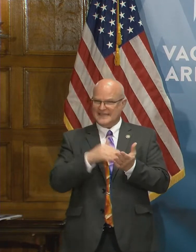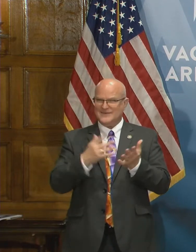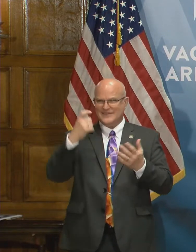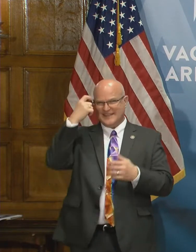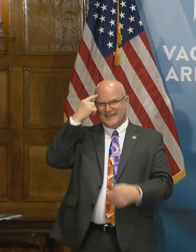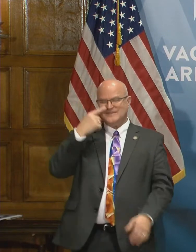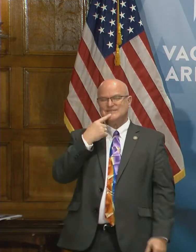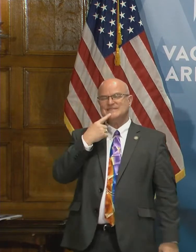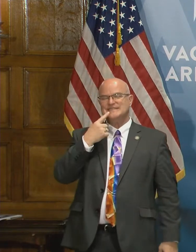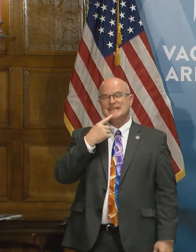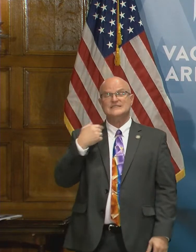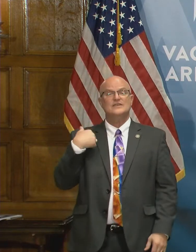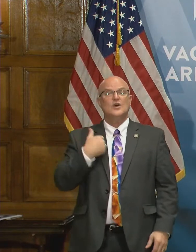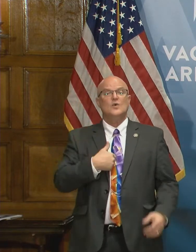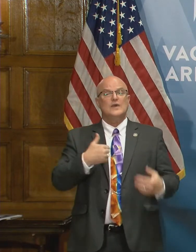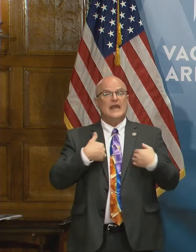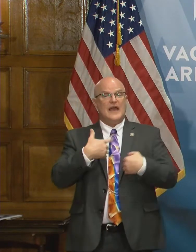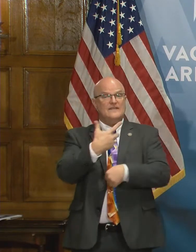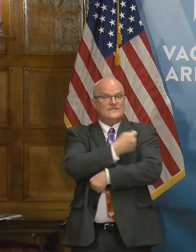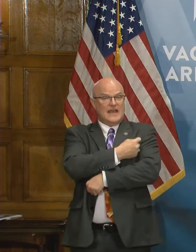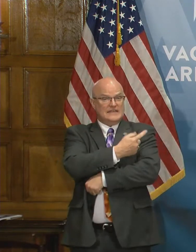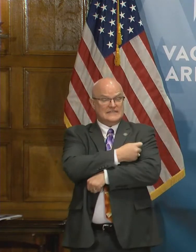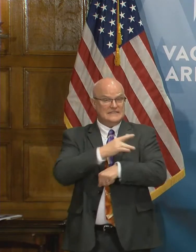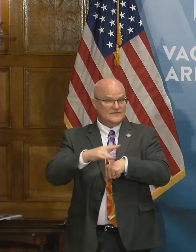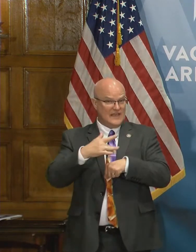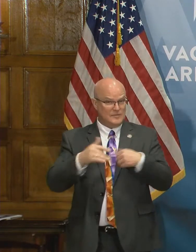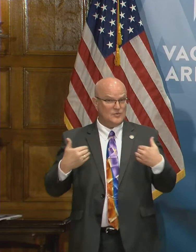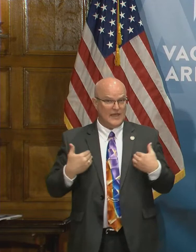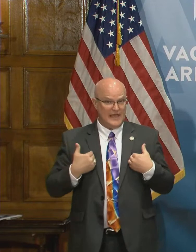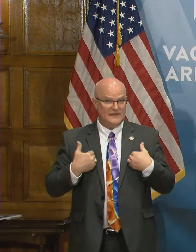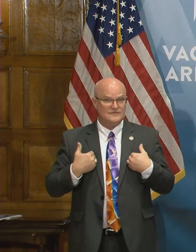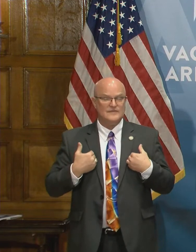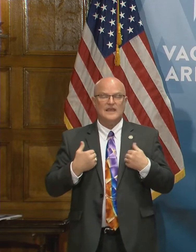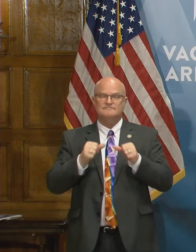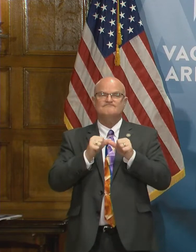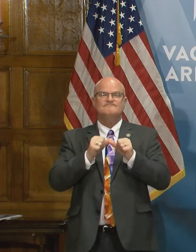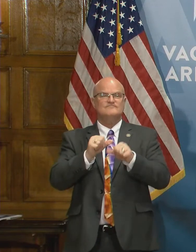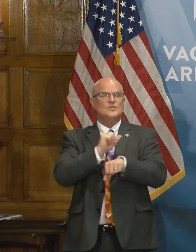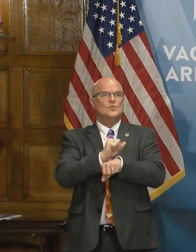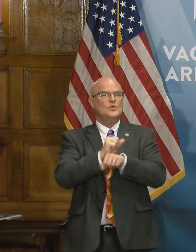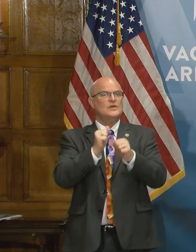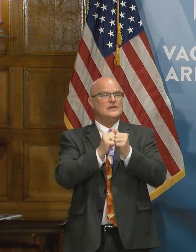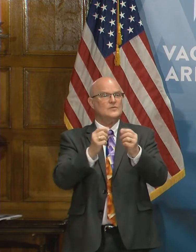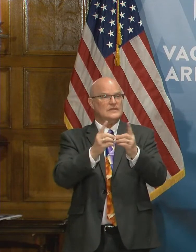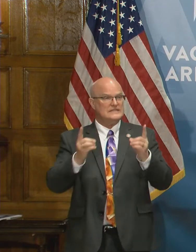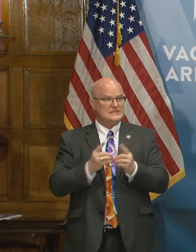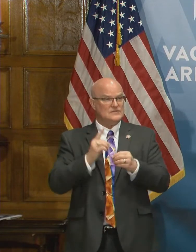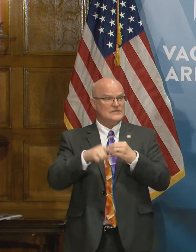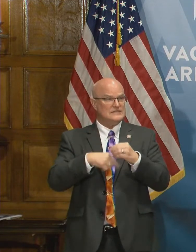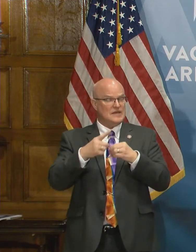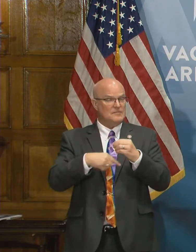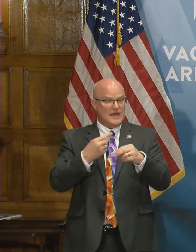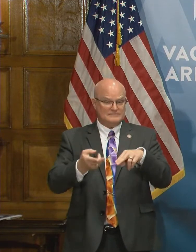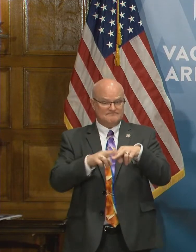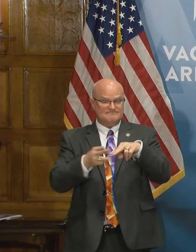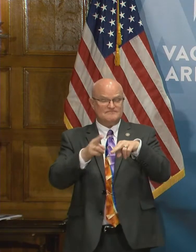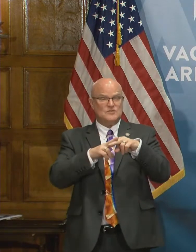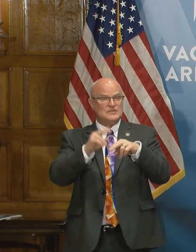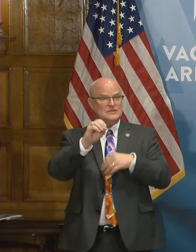governor said, we have vaccines available, and we will continue working with districts regarding increasing the percentage